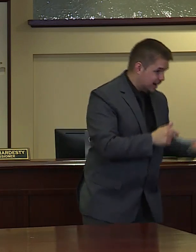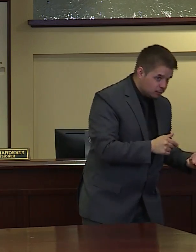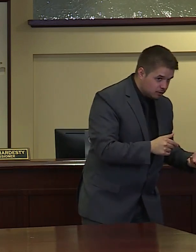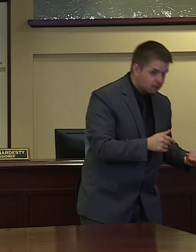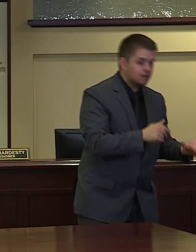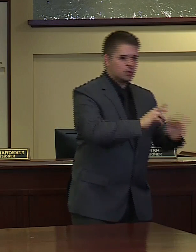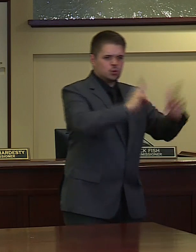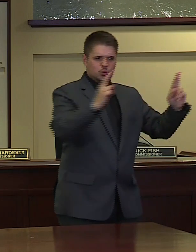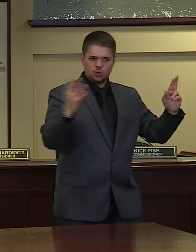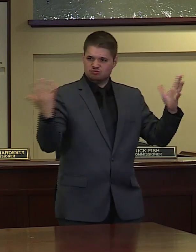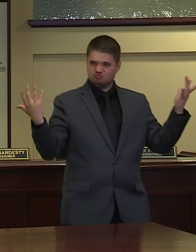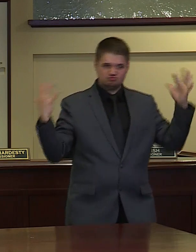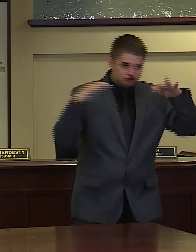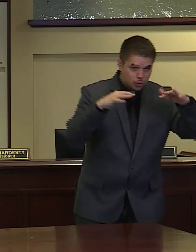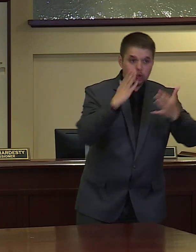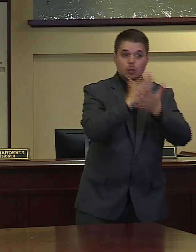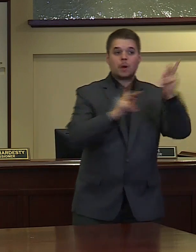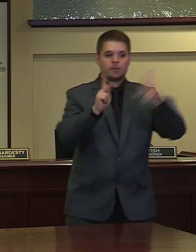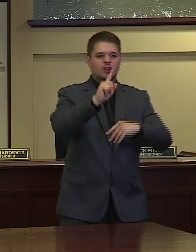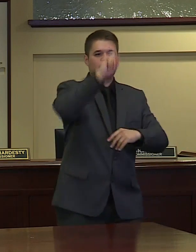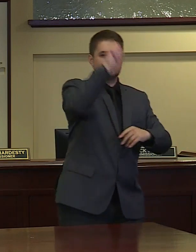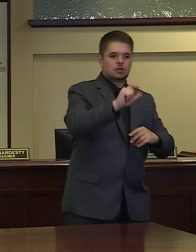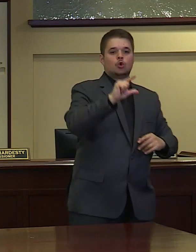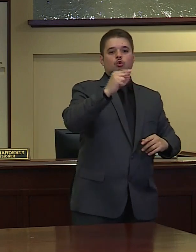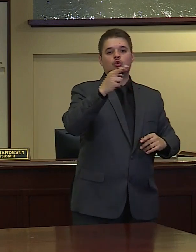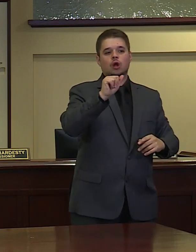Graffiti. There's a lot of graffiti out there.